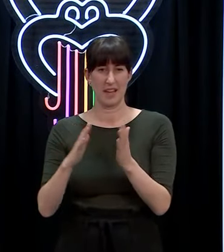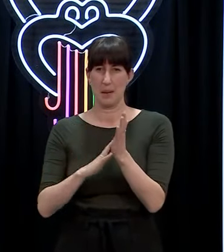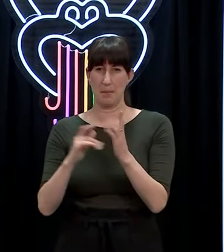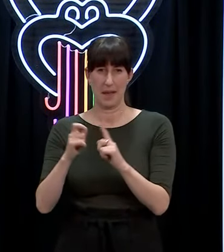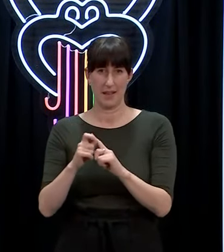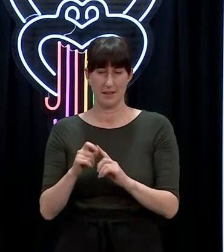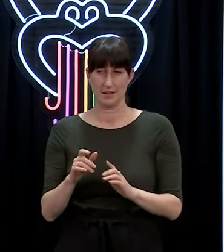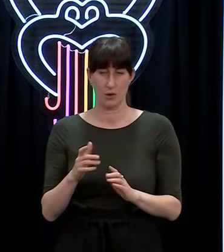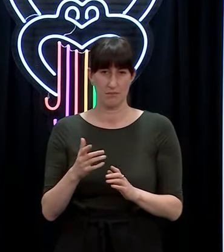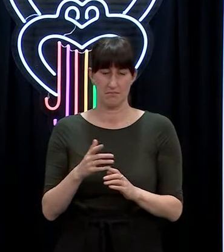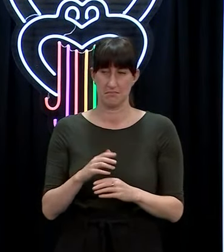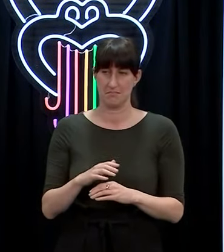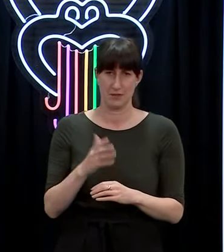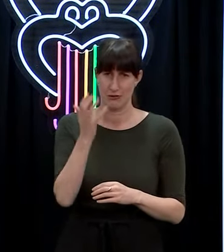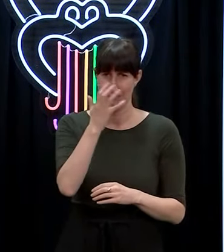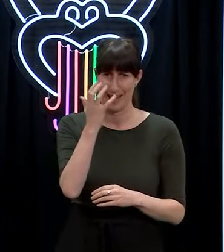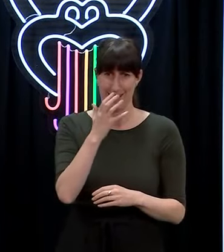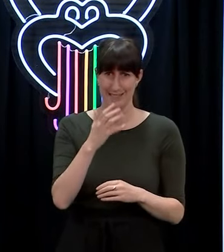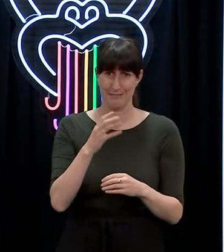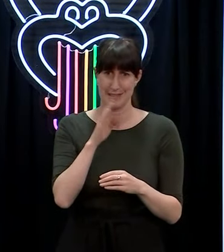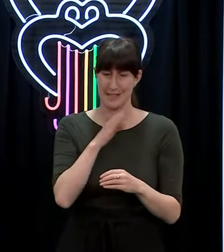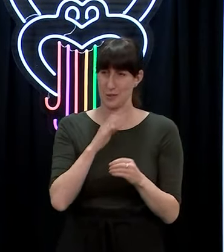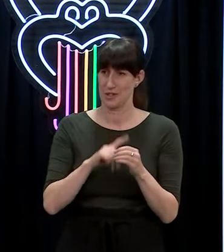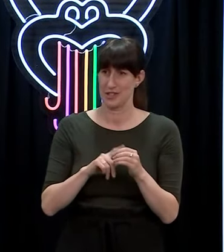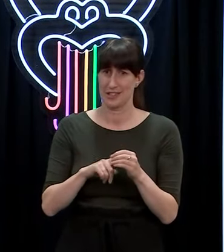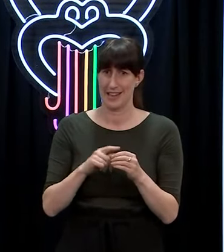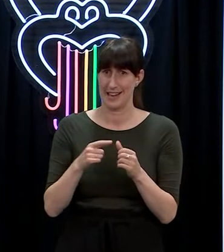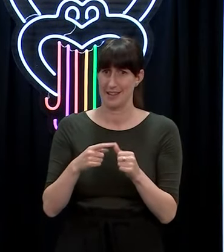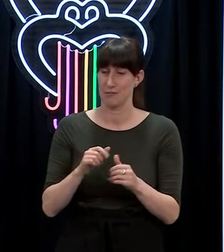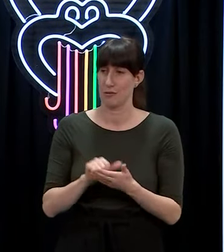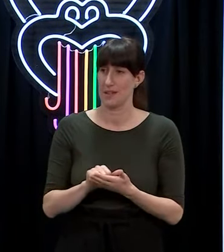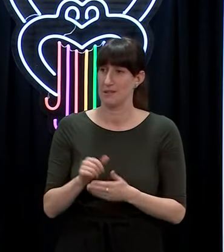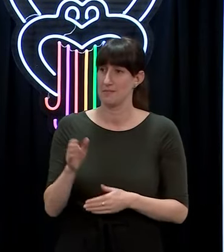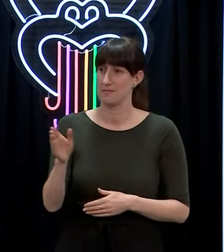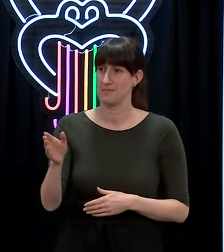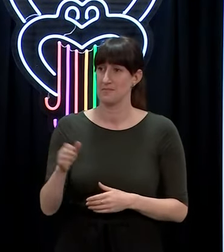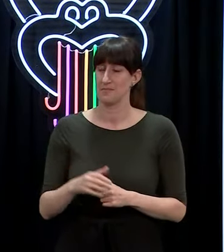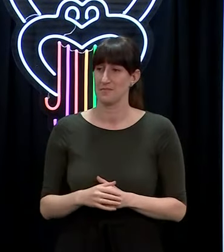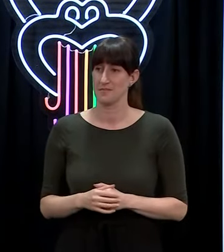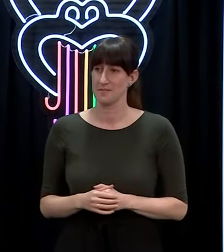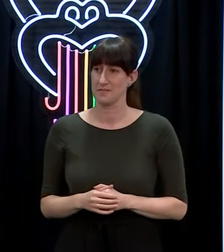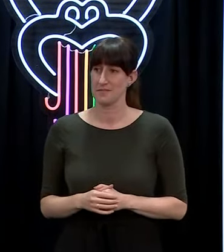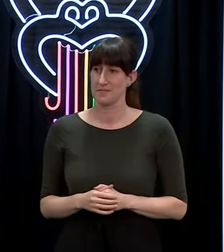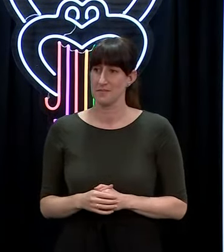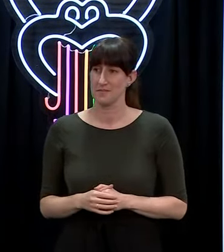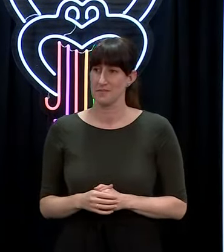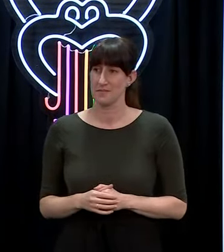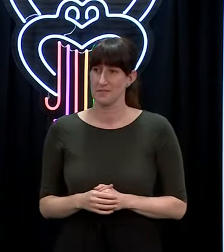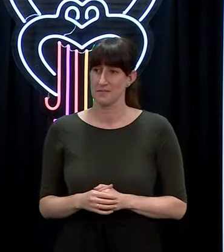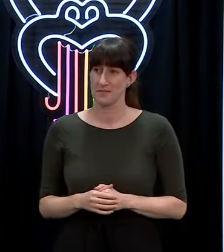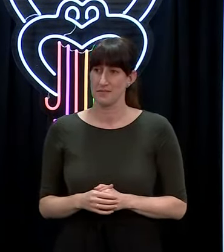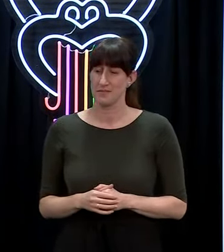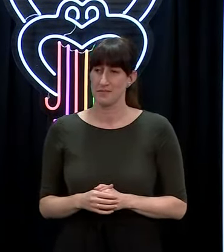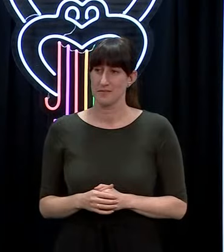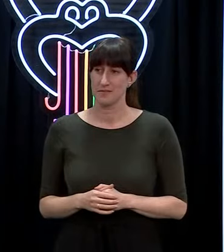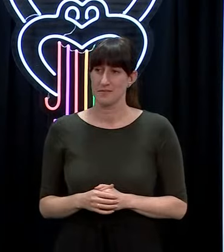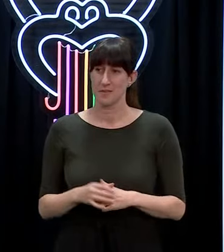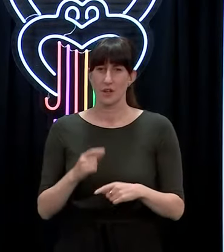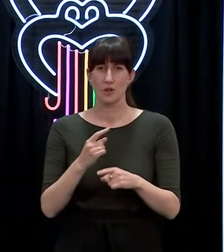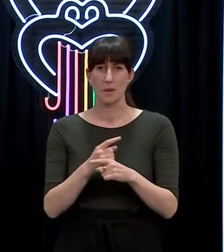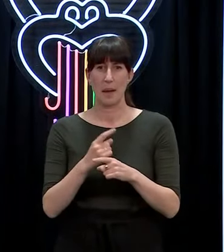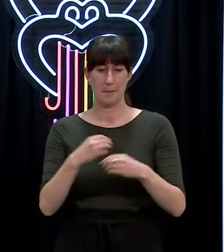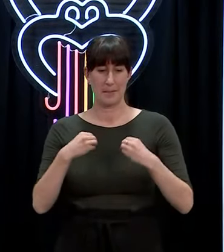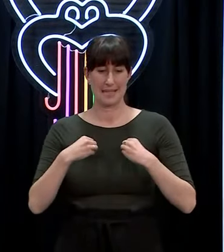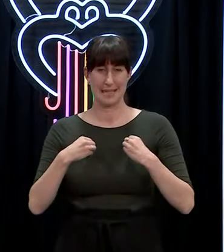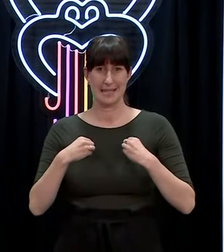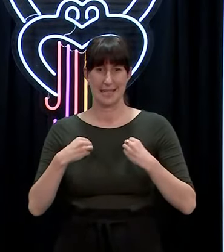or, prizes to get people vaccinated. What responsibility do businesses have on